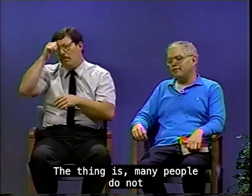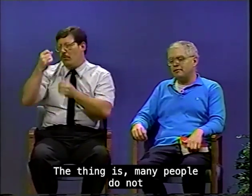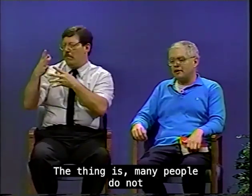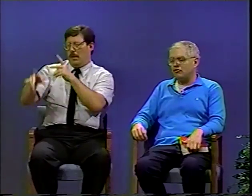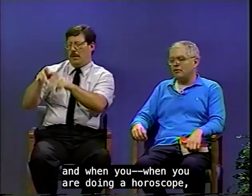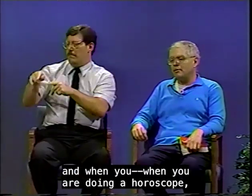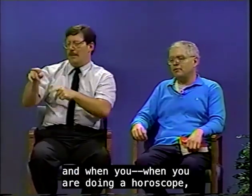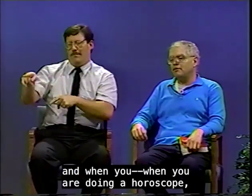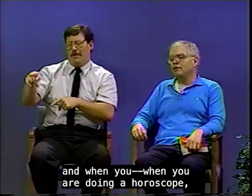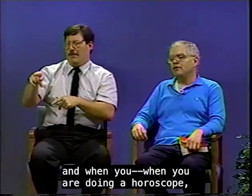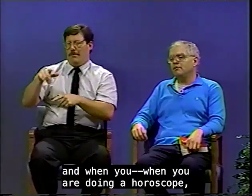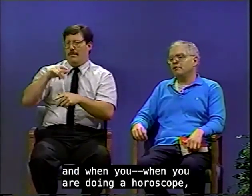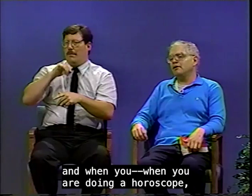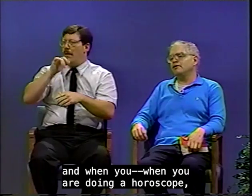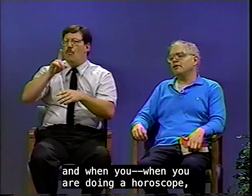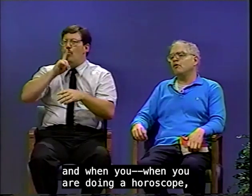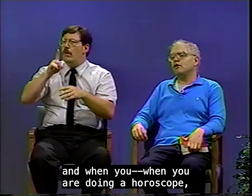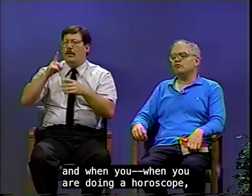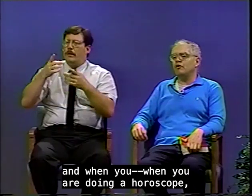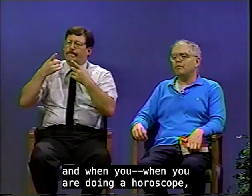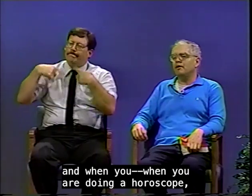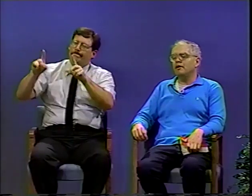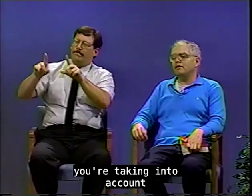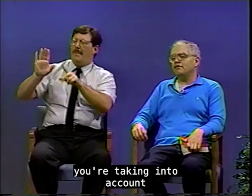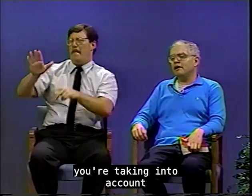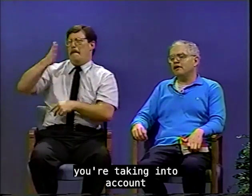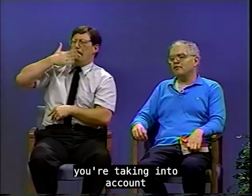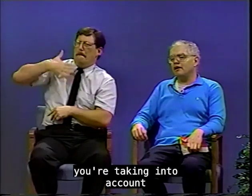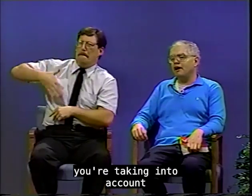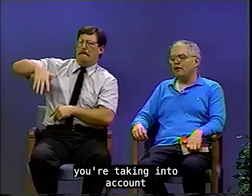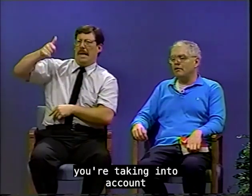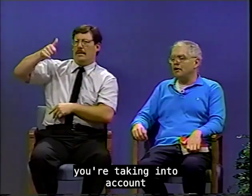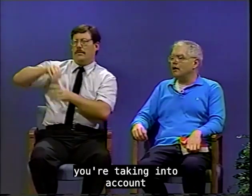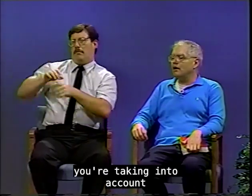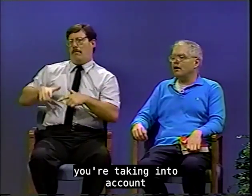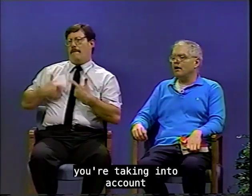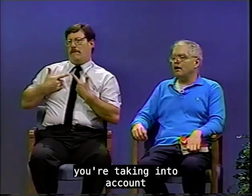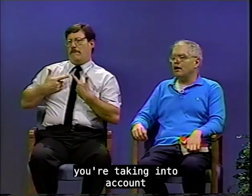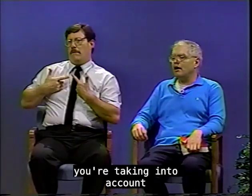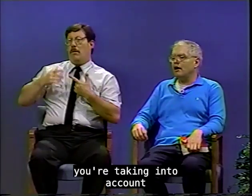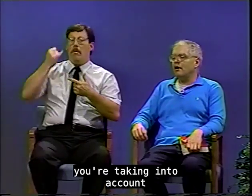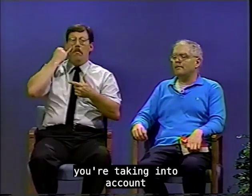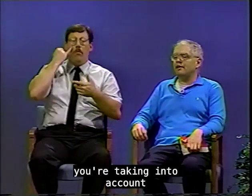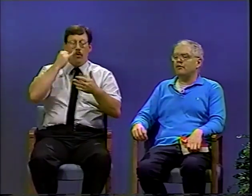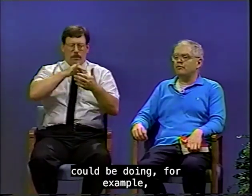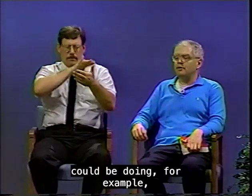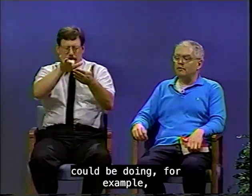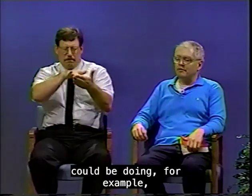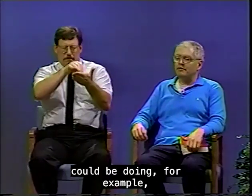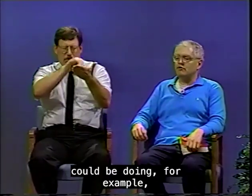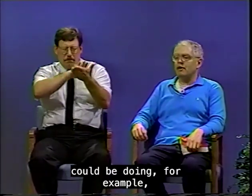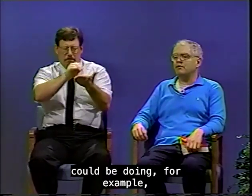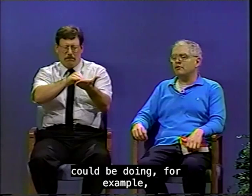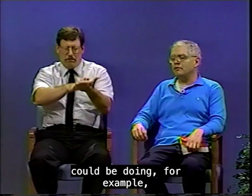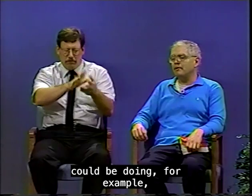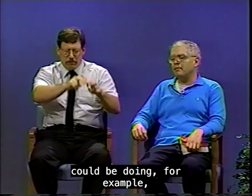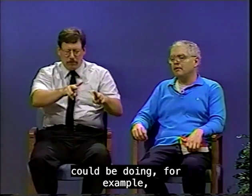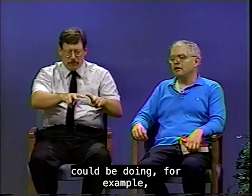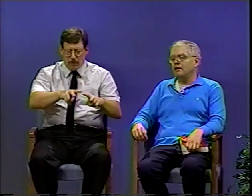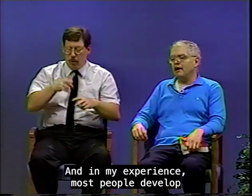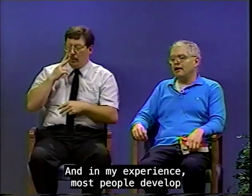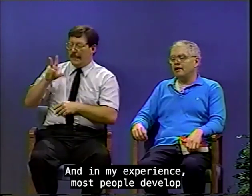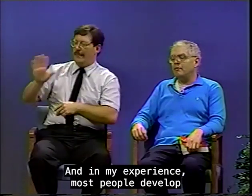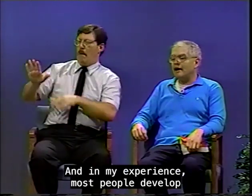up to their full potential. And when you are doing a horoscope, you're taking into account all that they could be doing, for example, or could